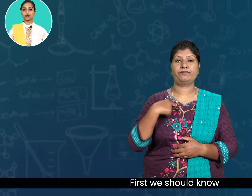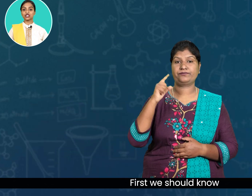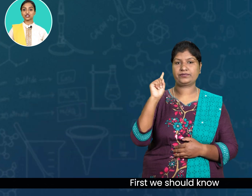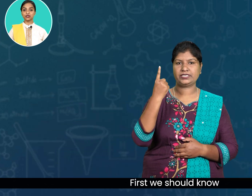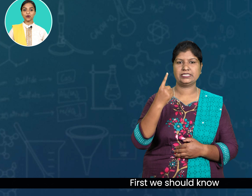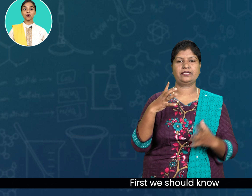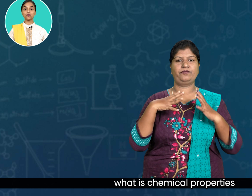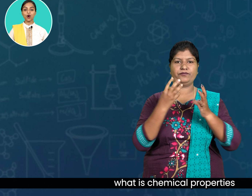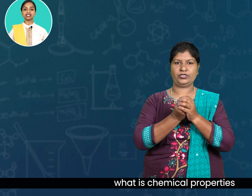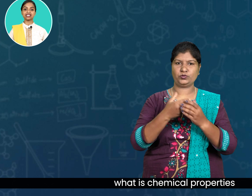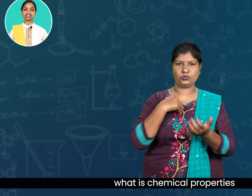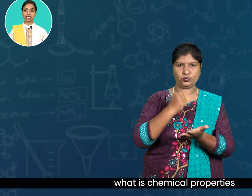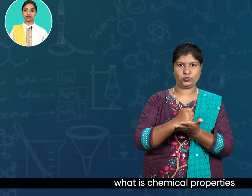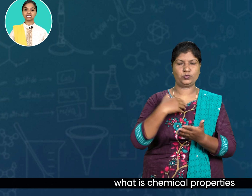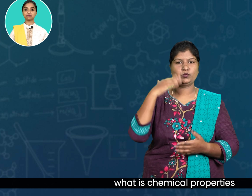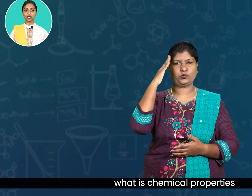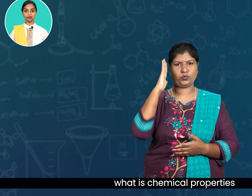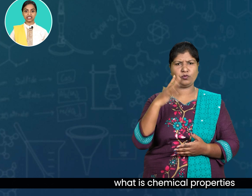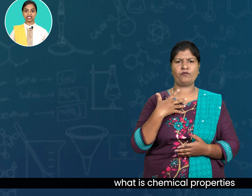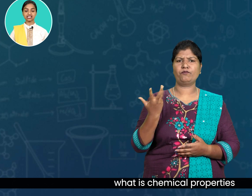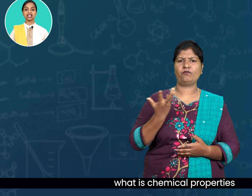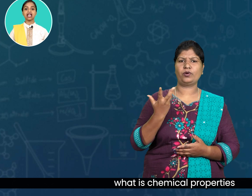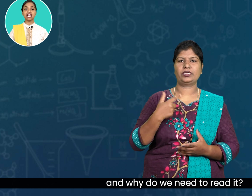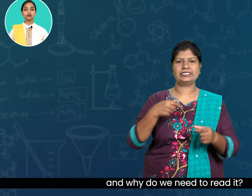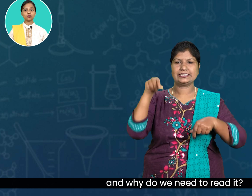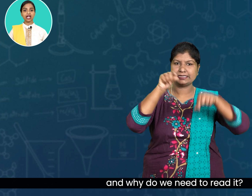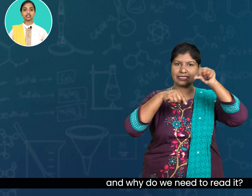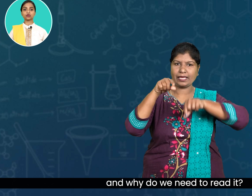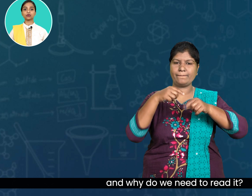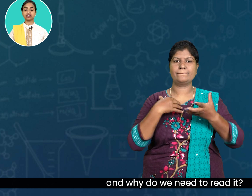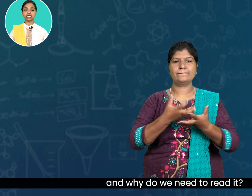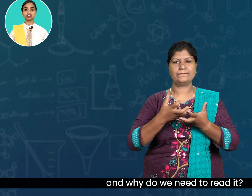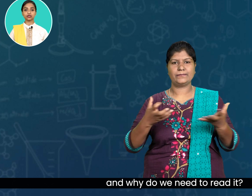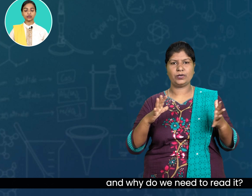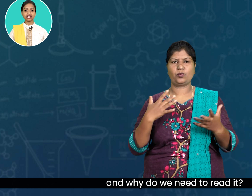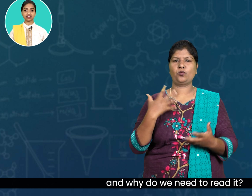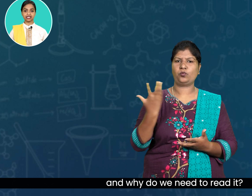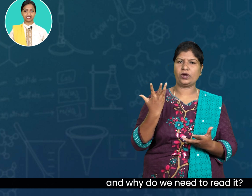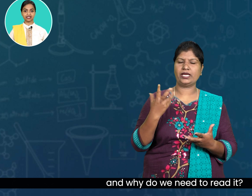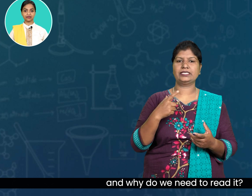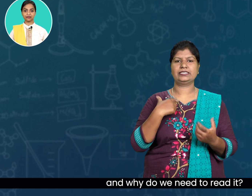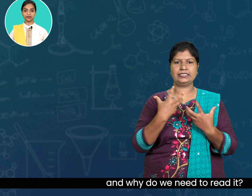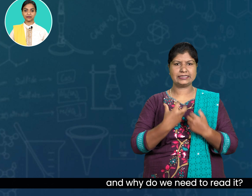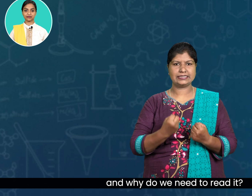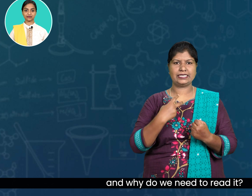First, we should know what is chemical properties and why do we need to read